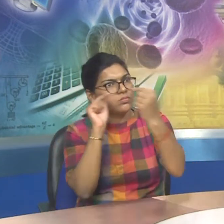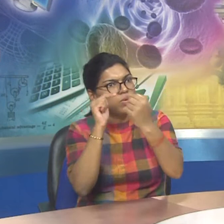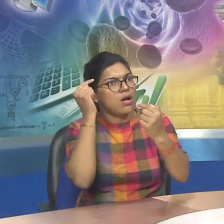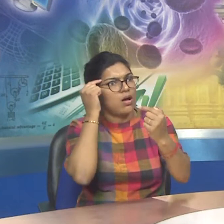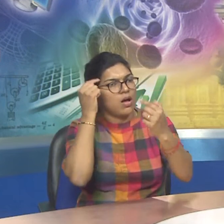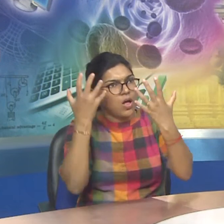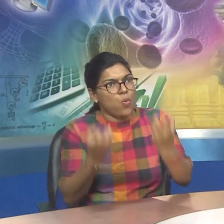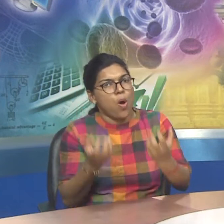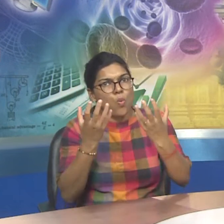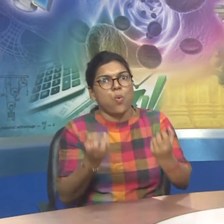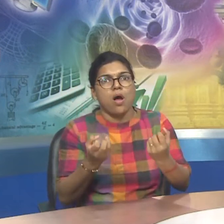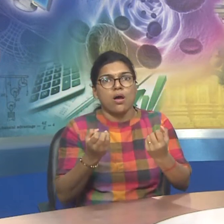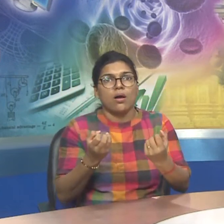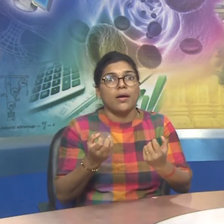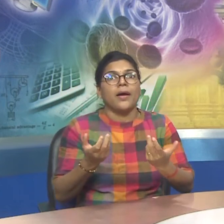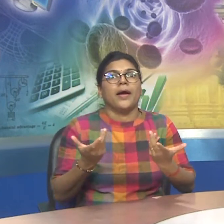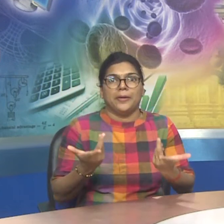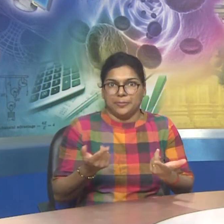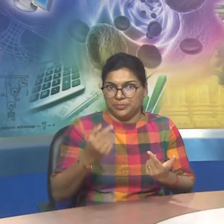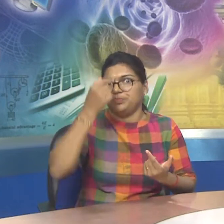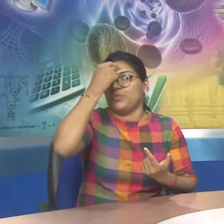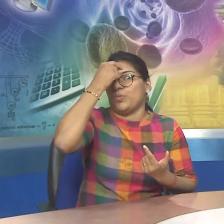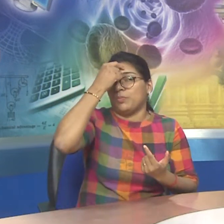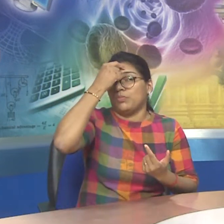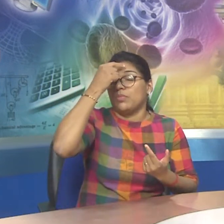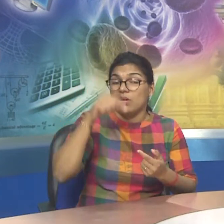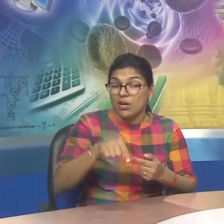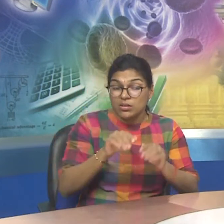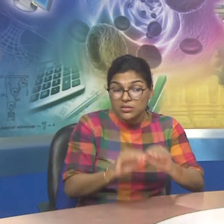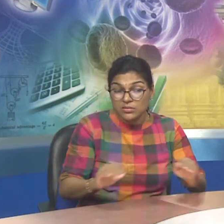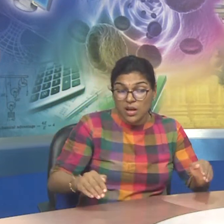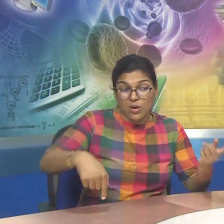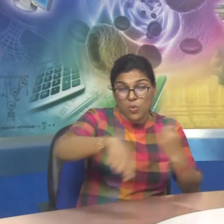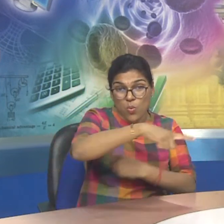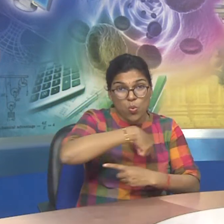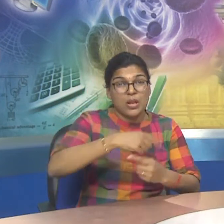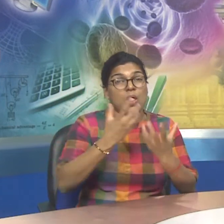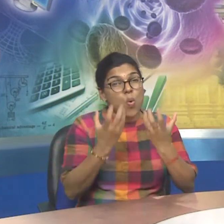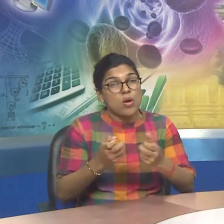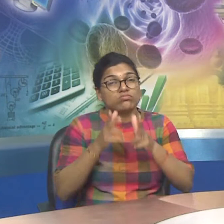very difficult to return back to everything as normal.